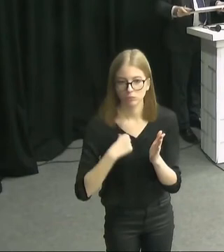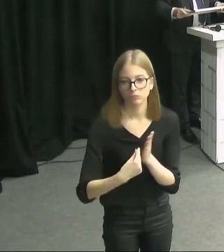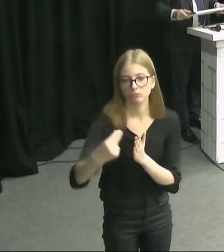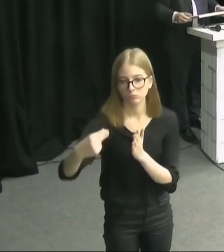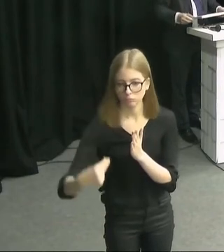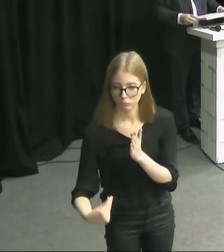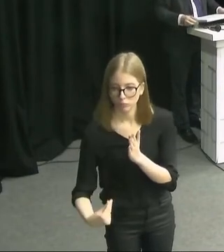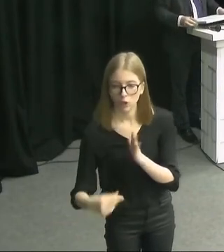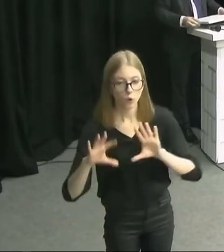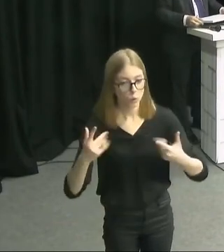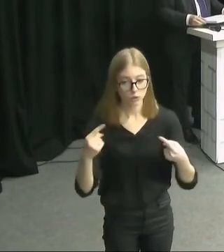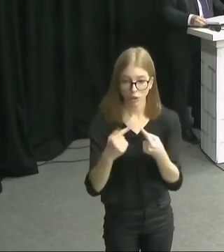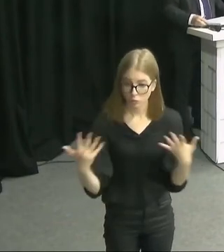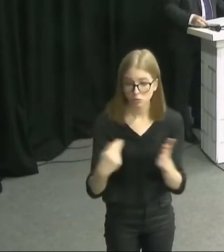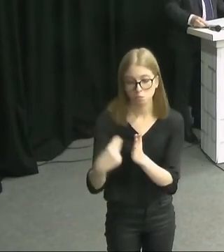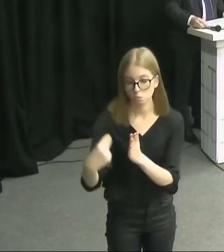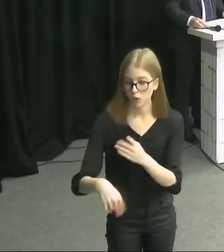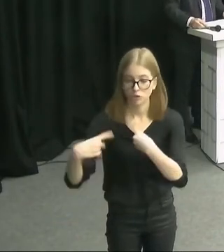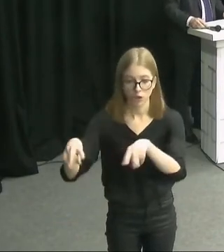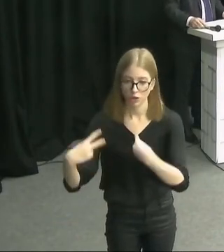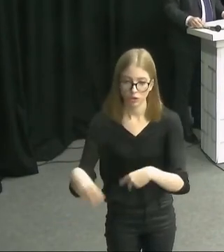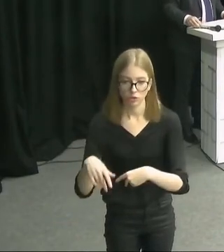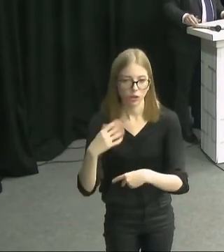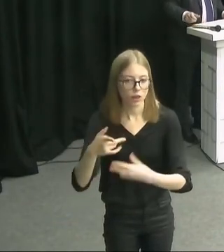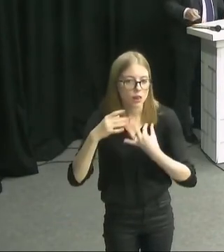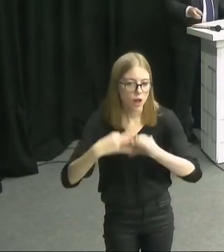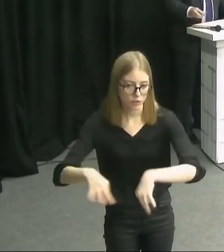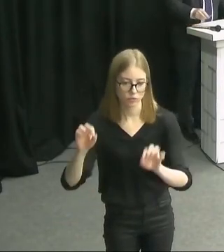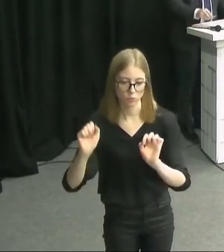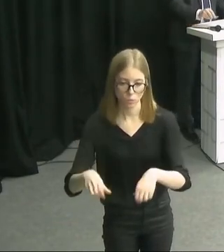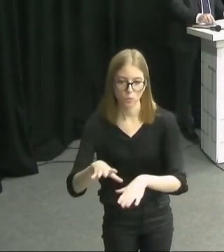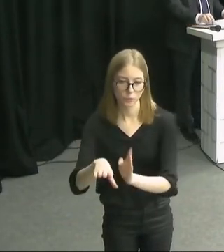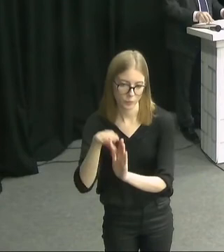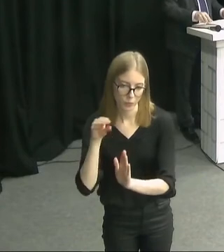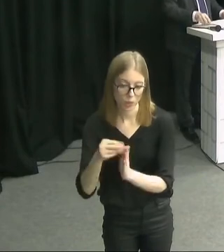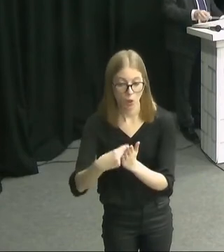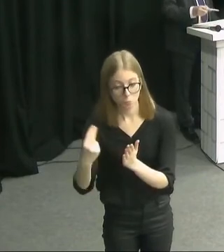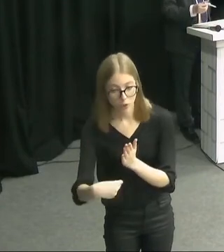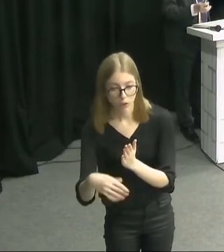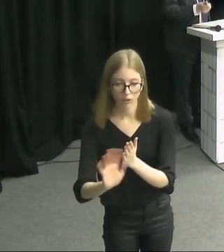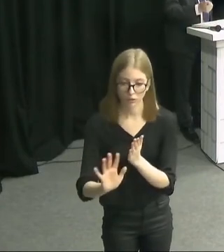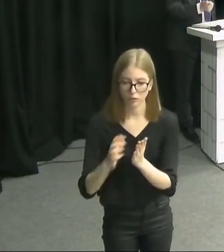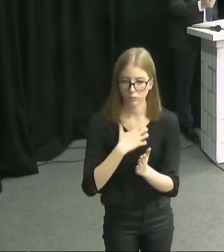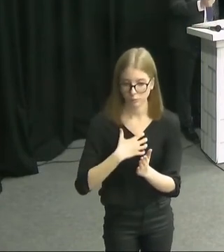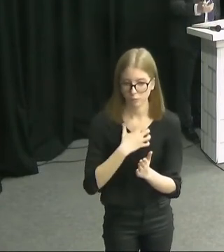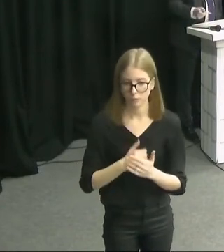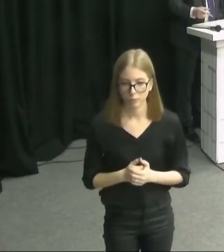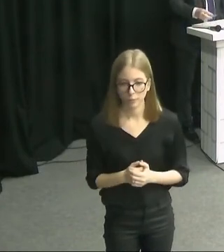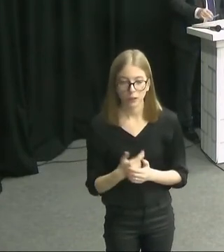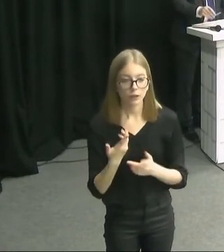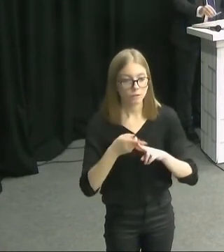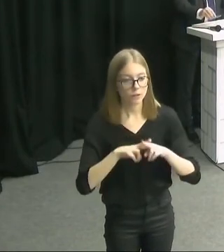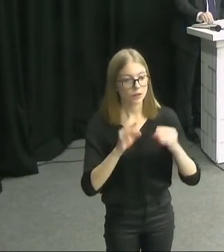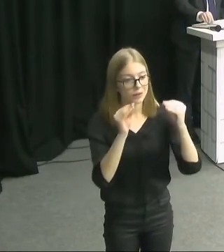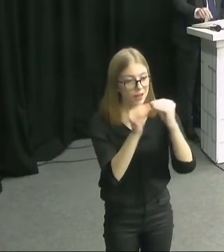statements and then we can comment together the answers. But if somebody really wants